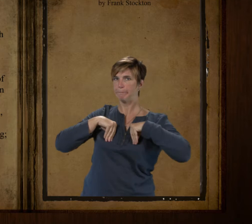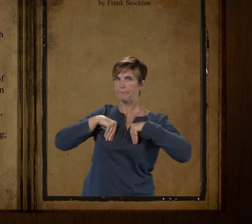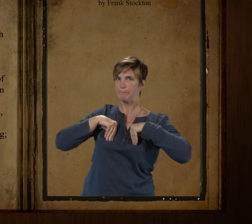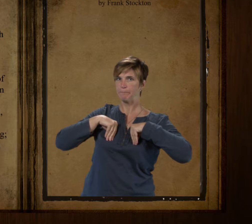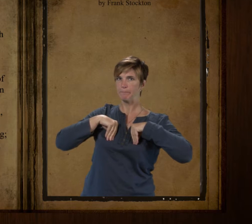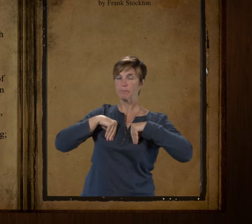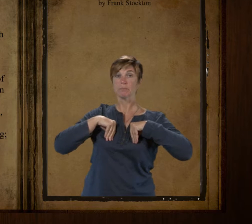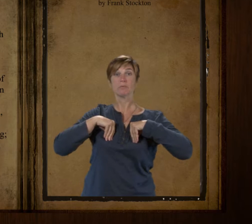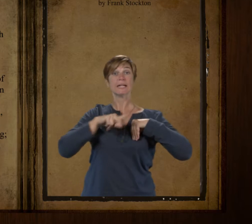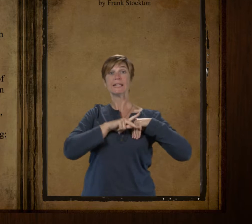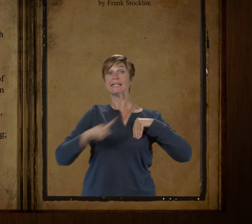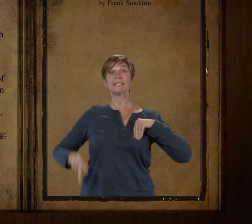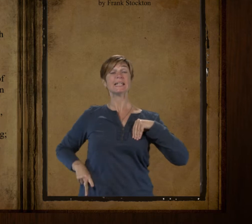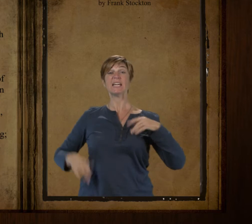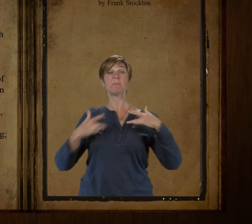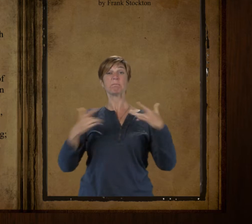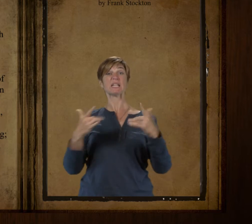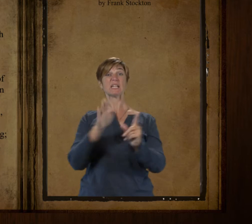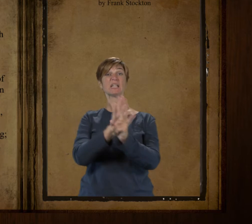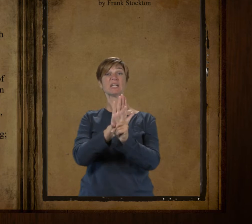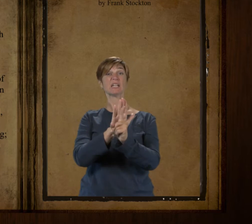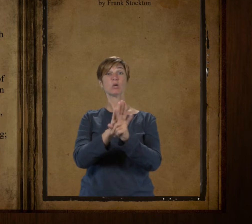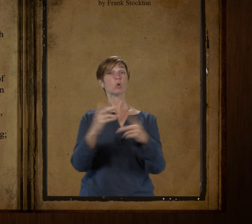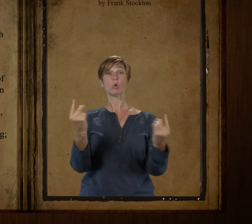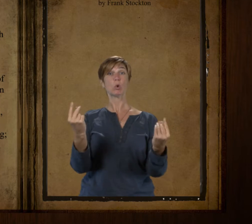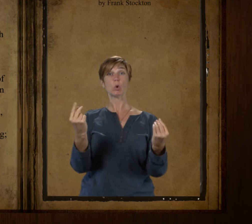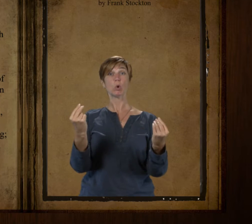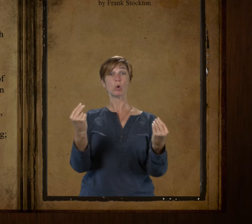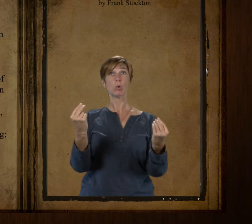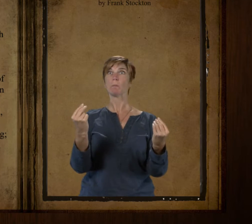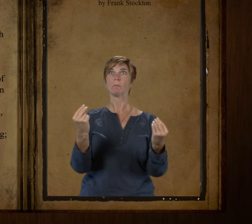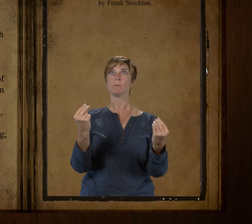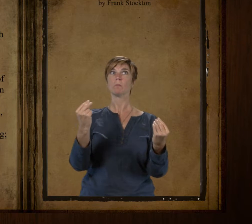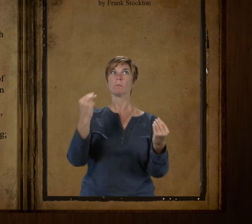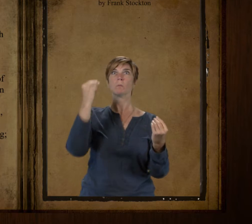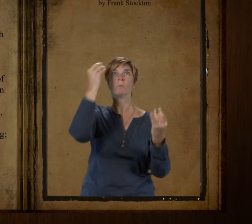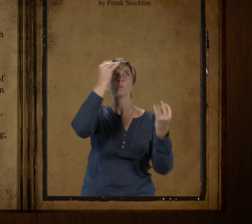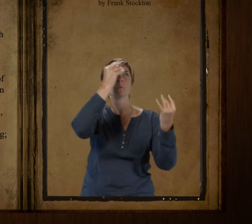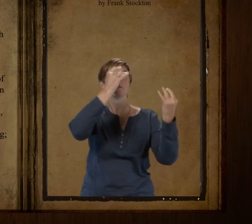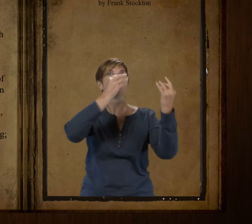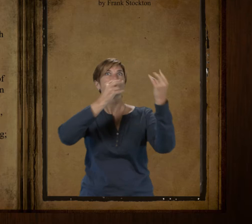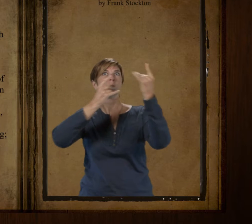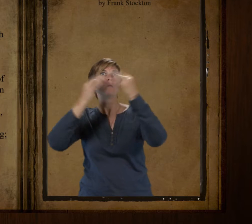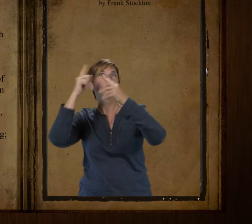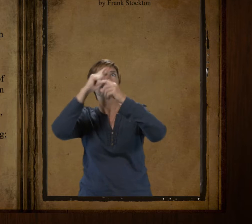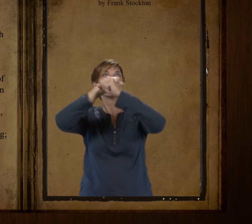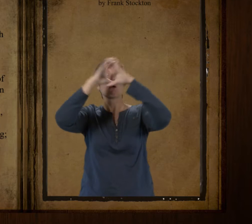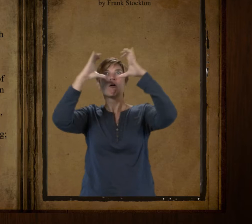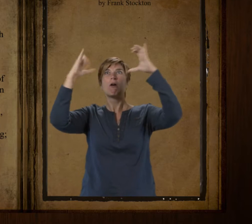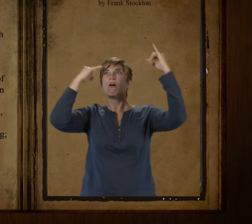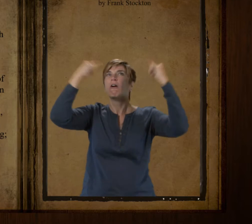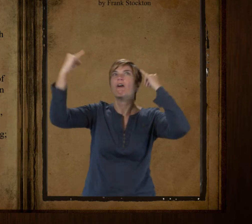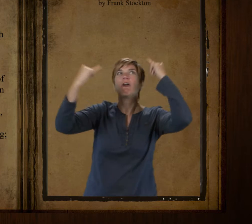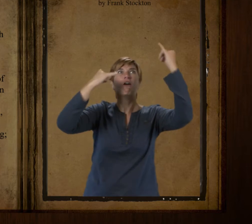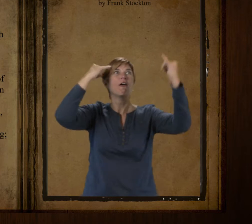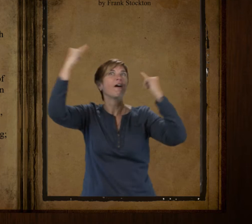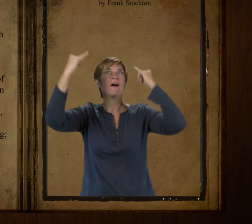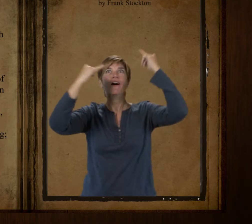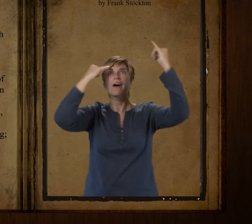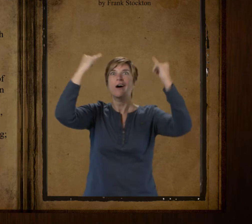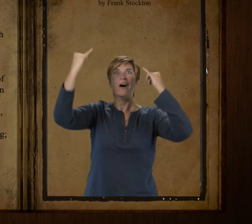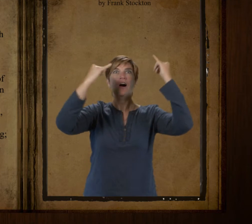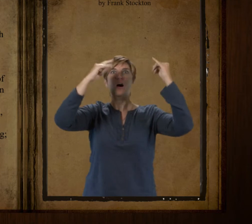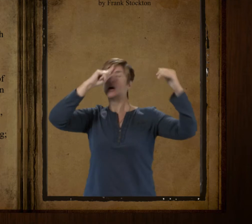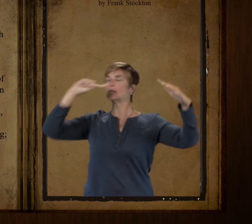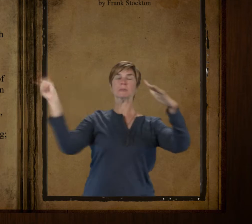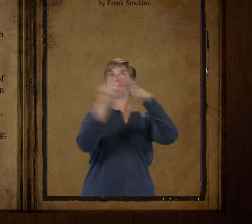that, at his will, he turned his varied fancies into facts. He was